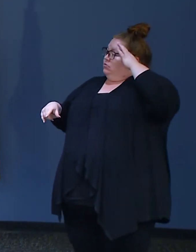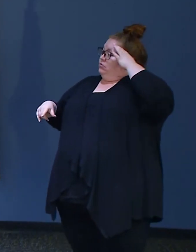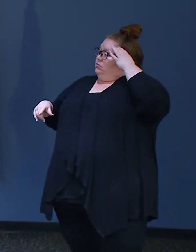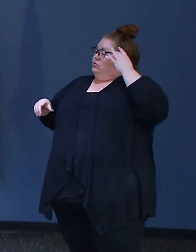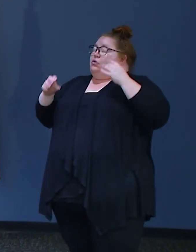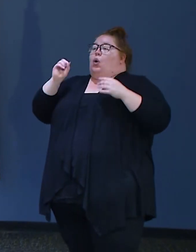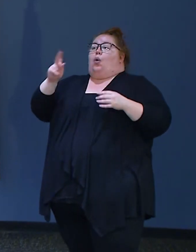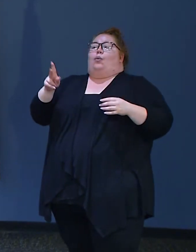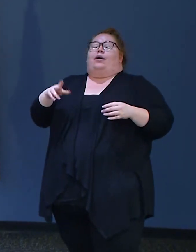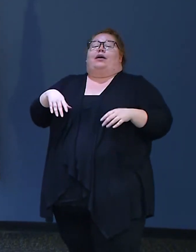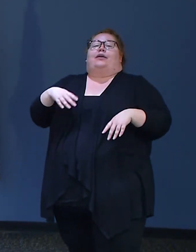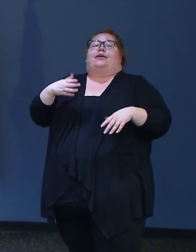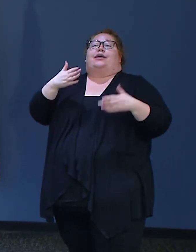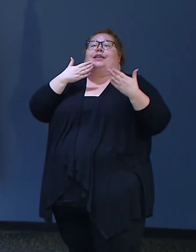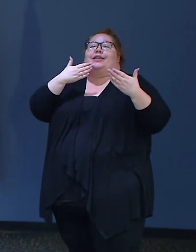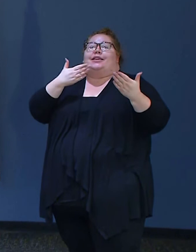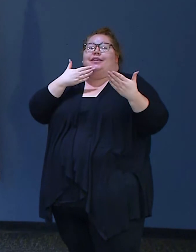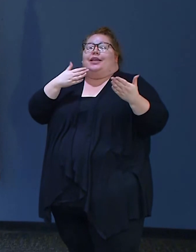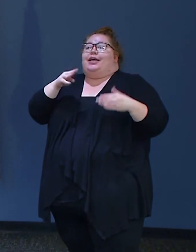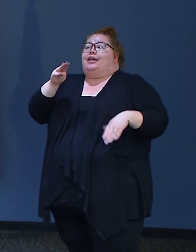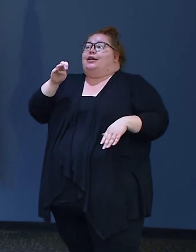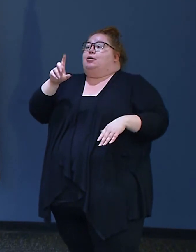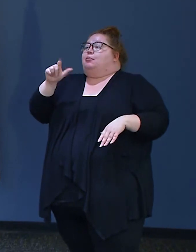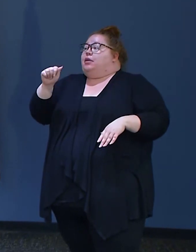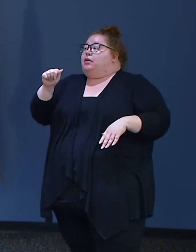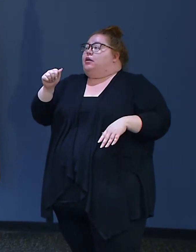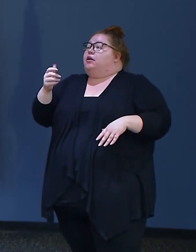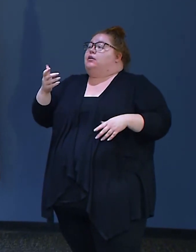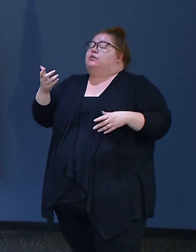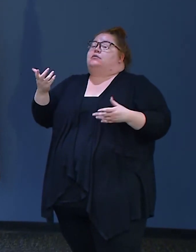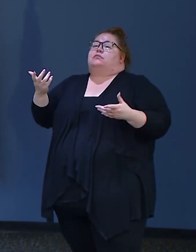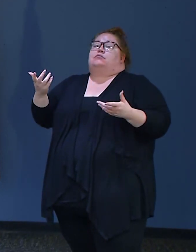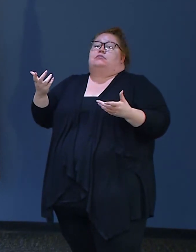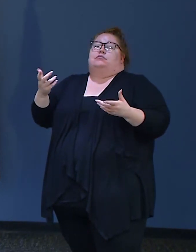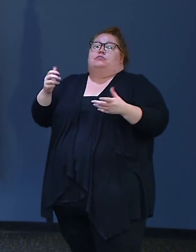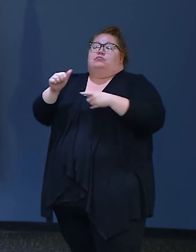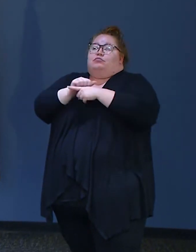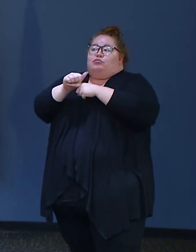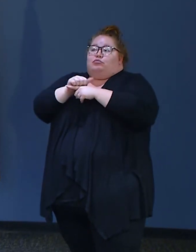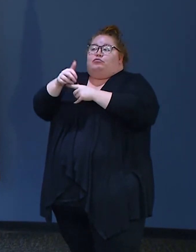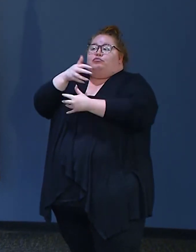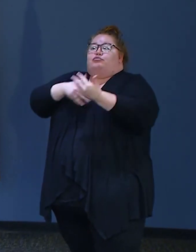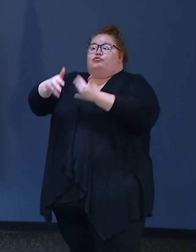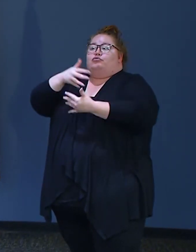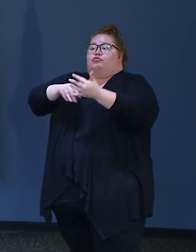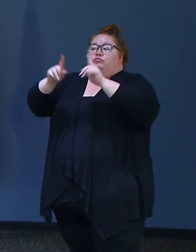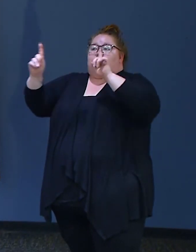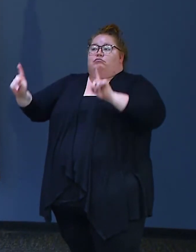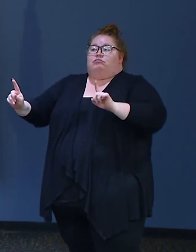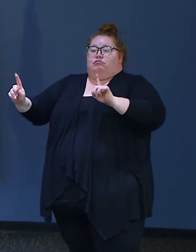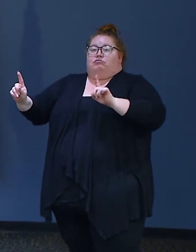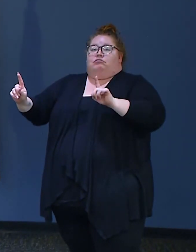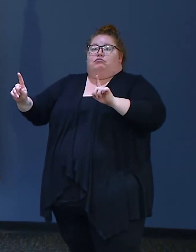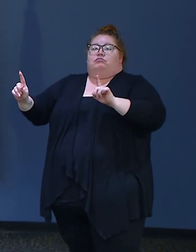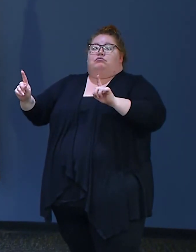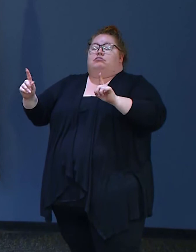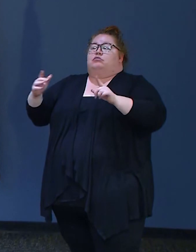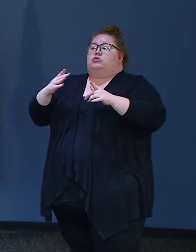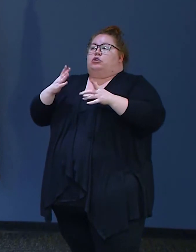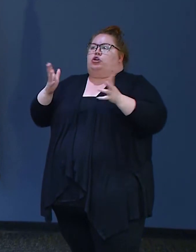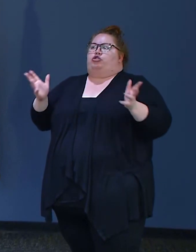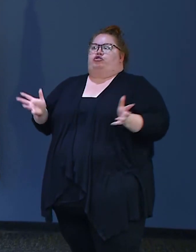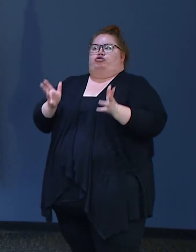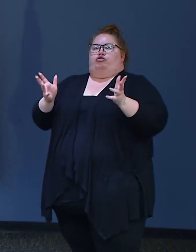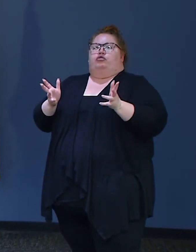Well, I thank our media again for joining us and practicing social distancing. And we encourage our community